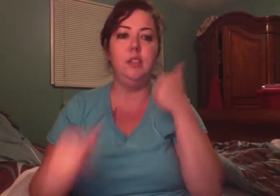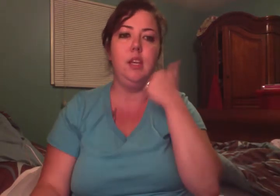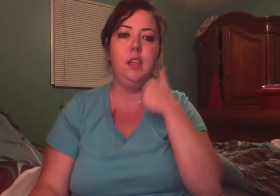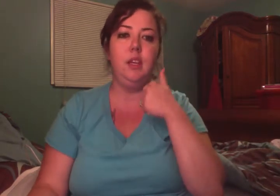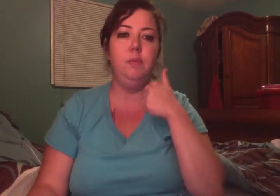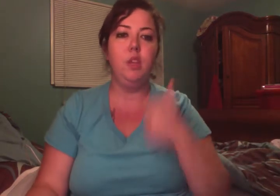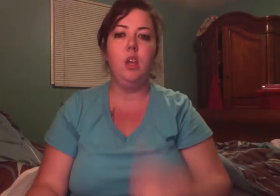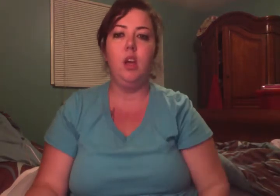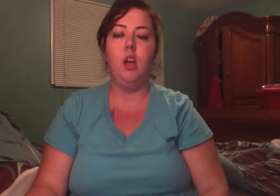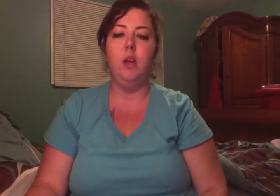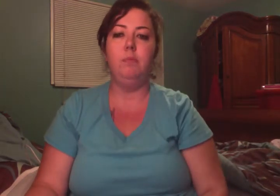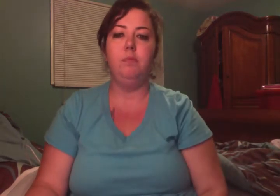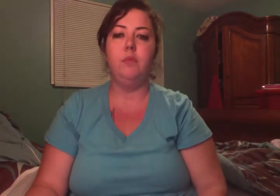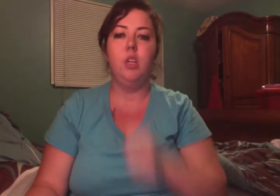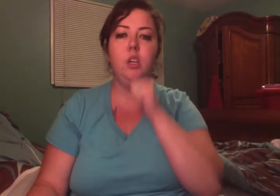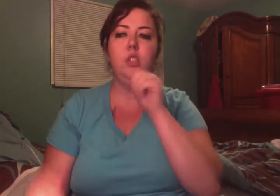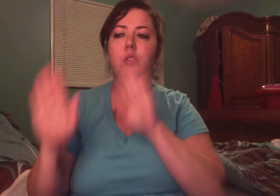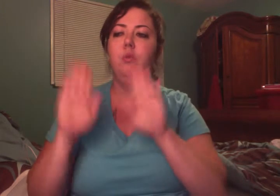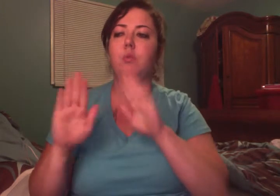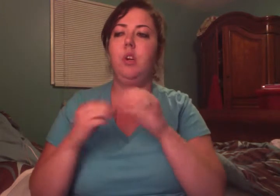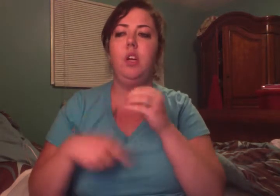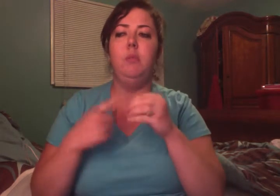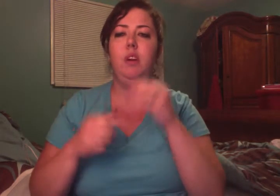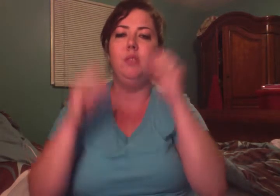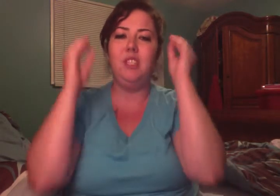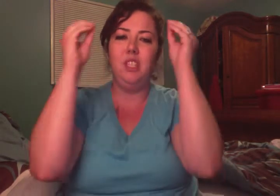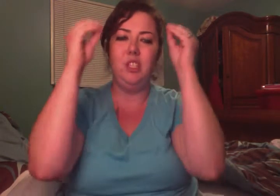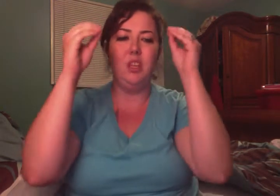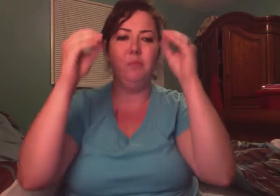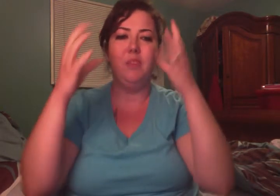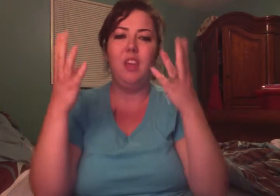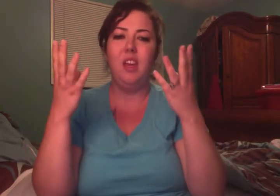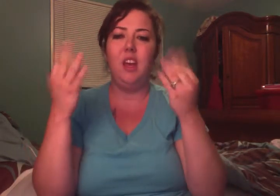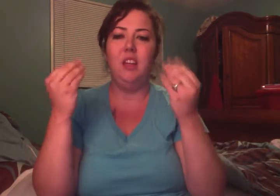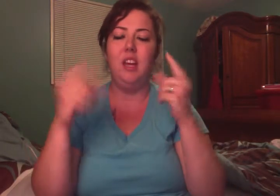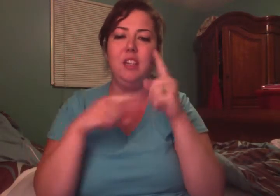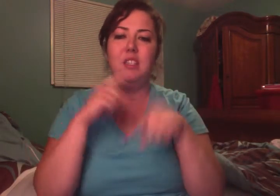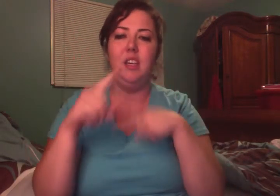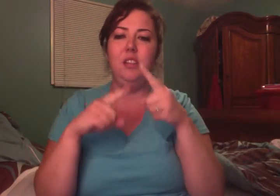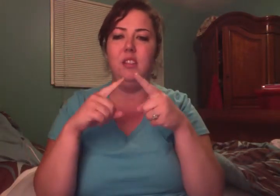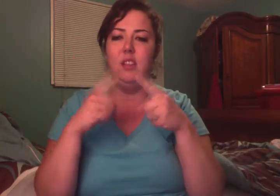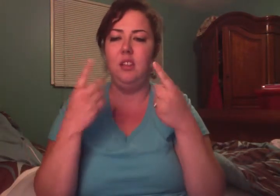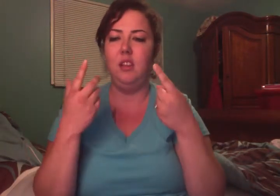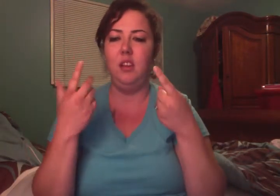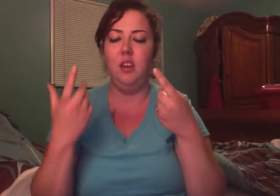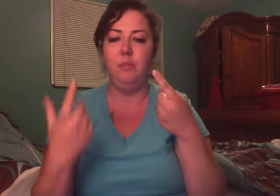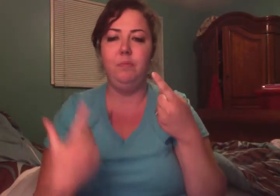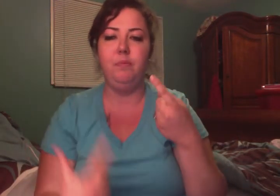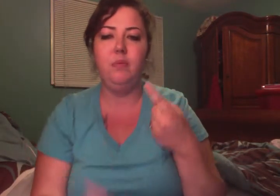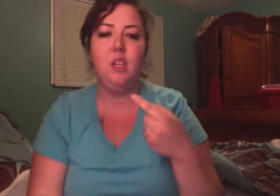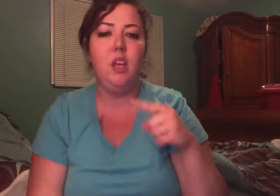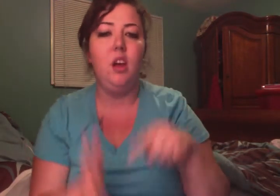daily. Don't worry about teaching them a lot of signs all at